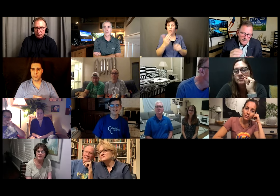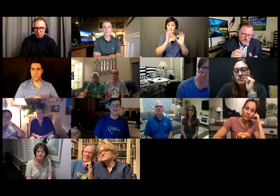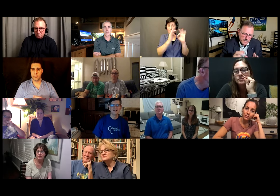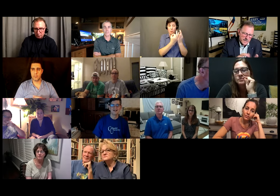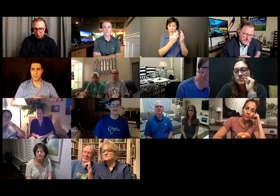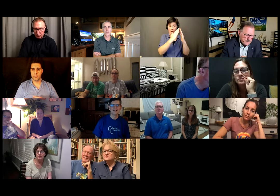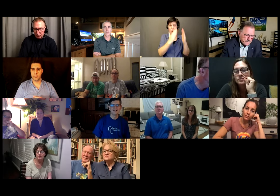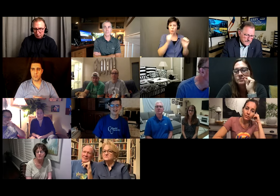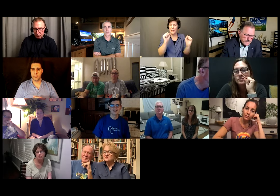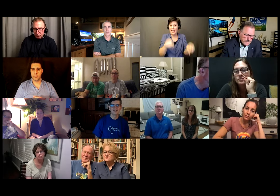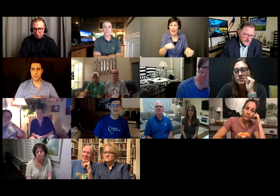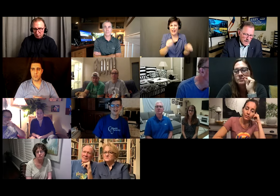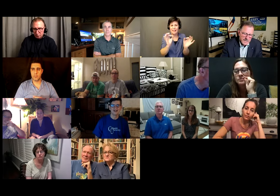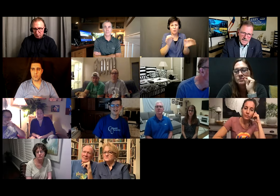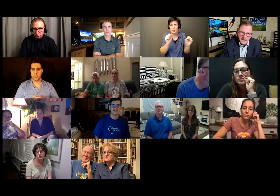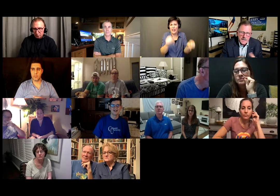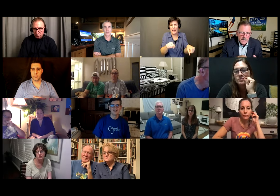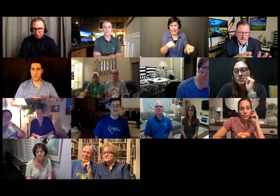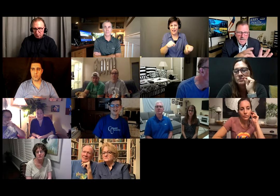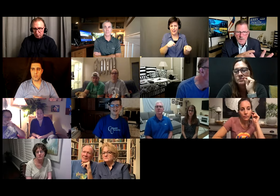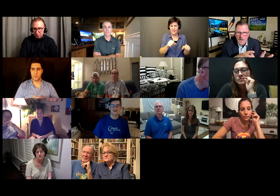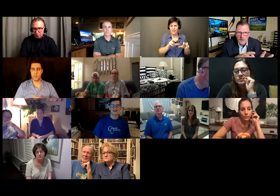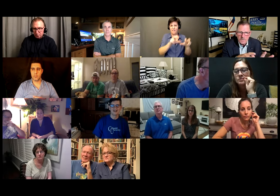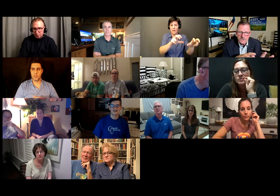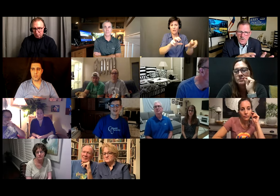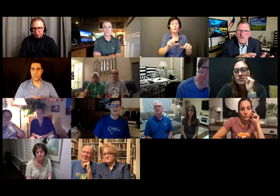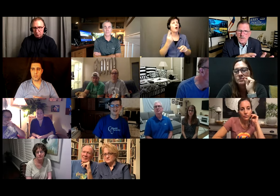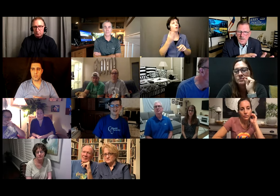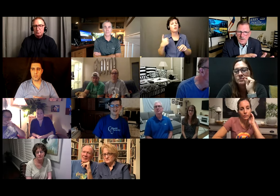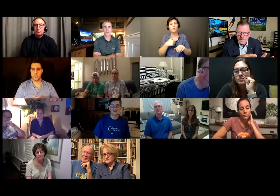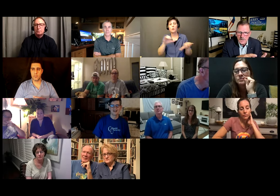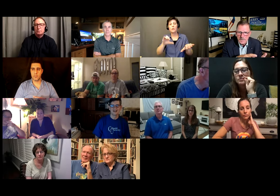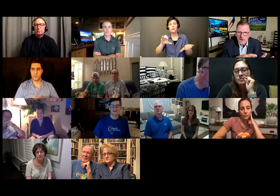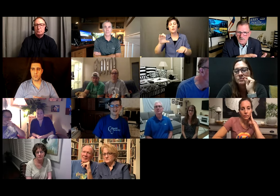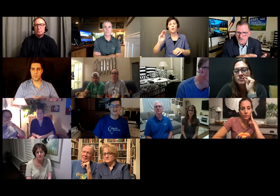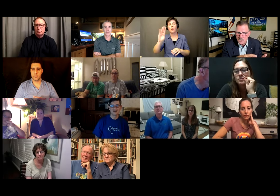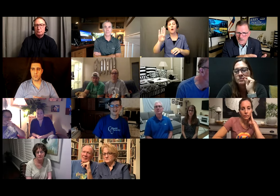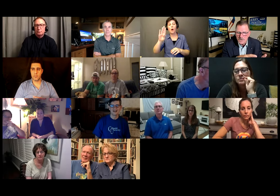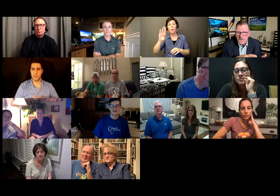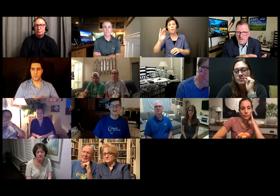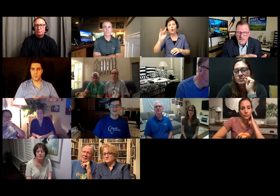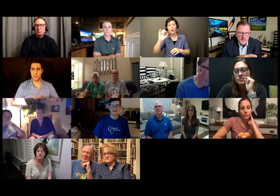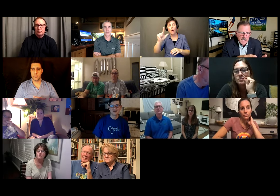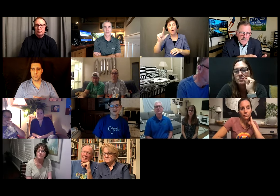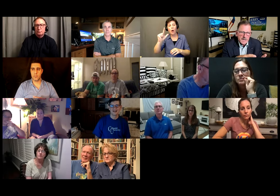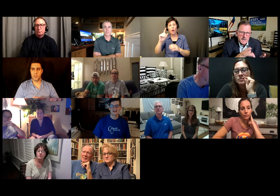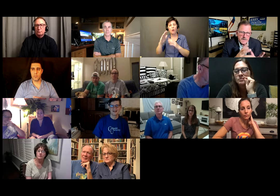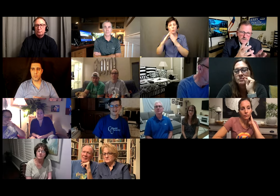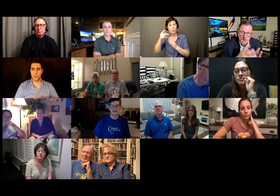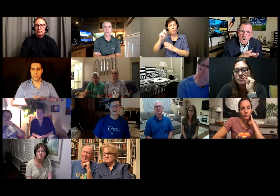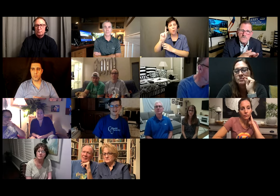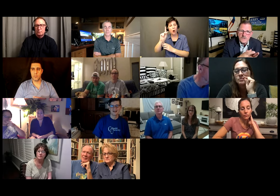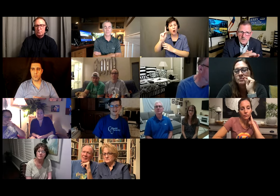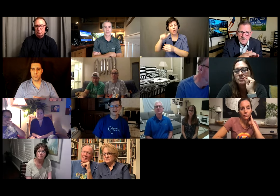do something. And we did it in the Gateway Homes over on the Bernal Community Park some 20 years ago. And that